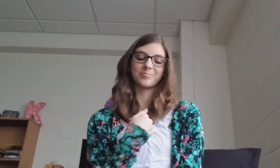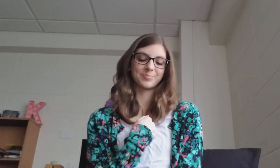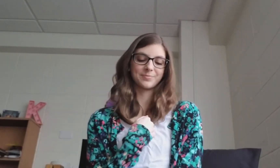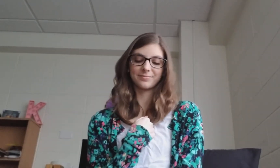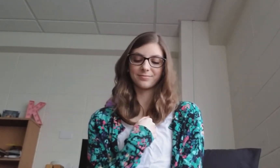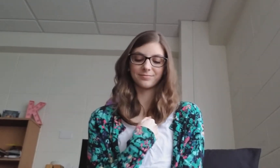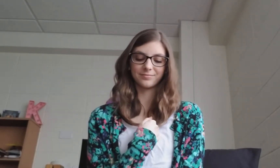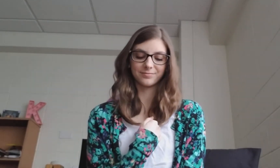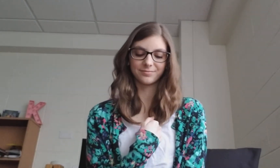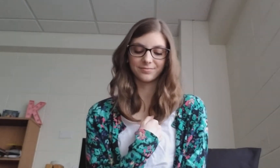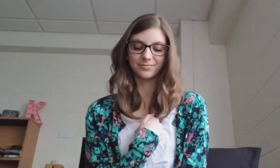me yet